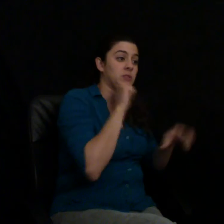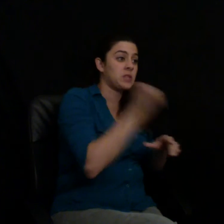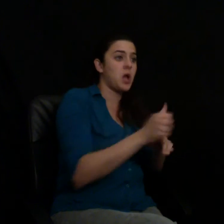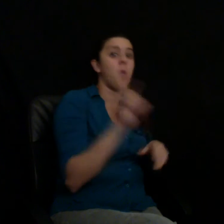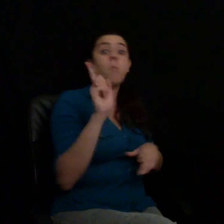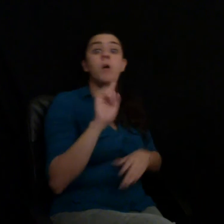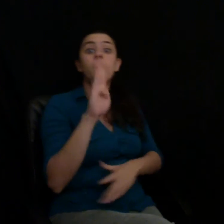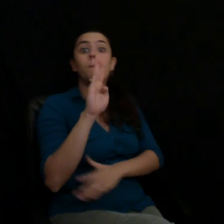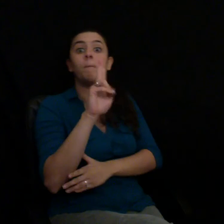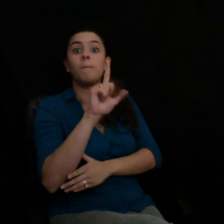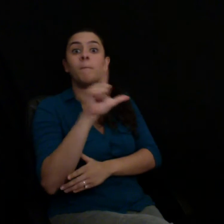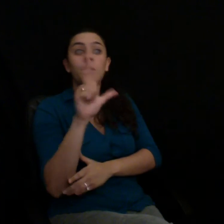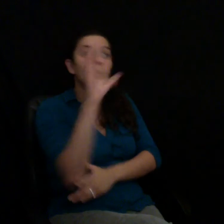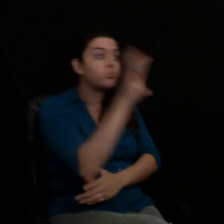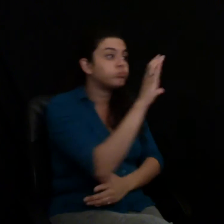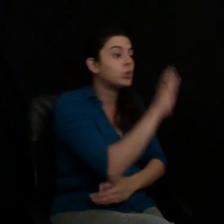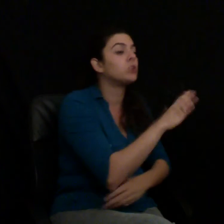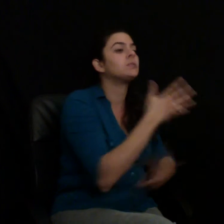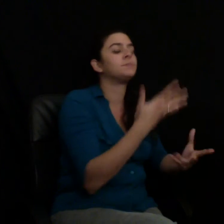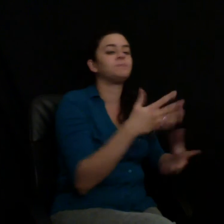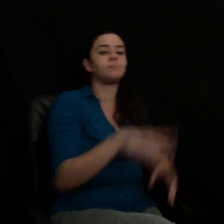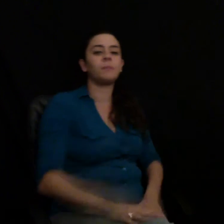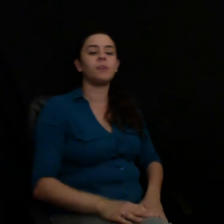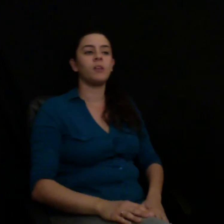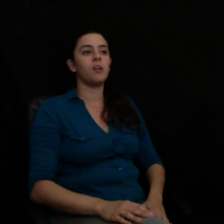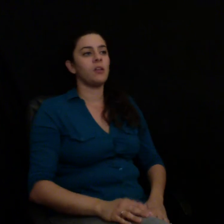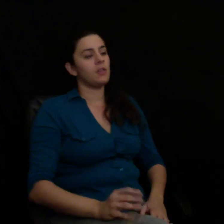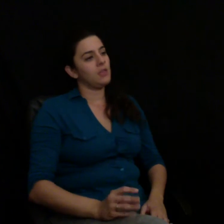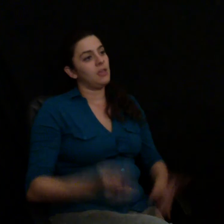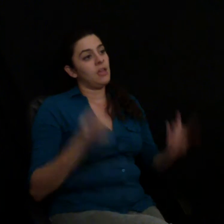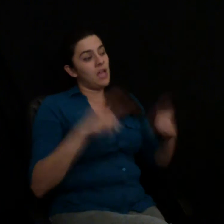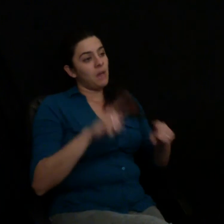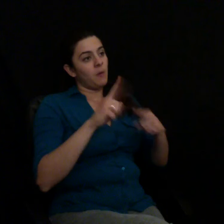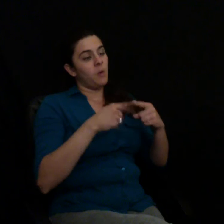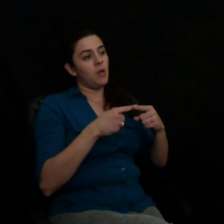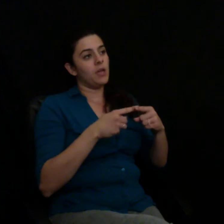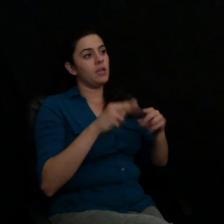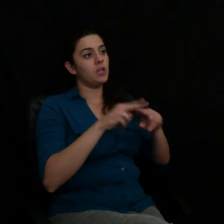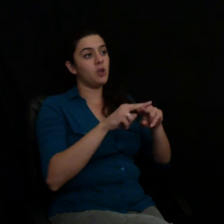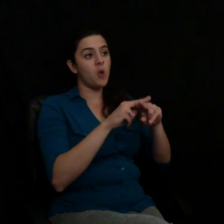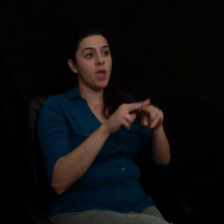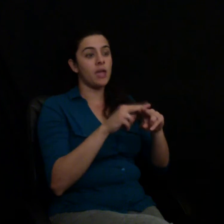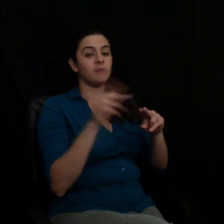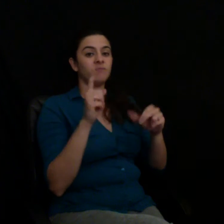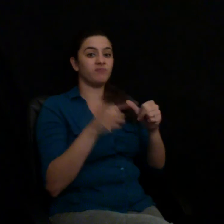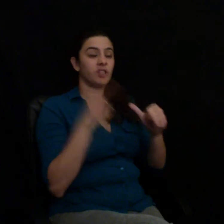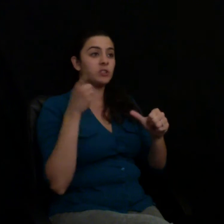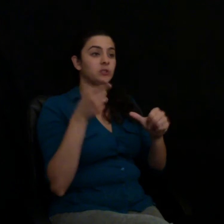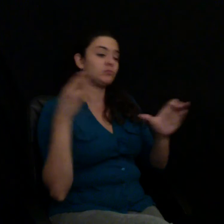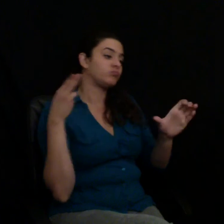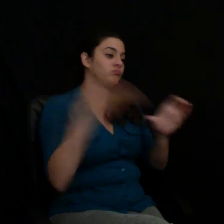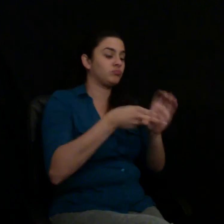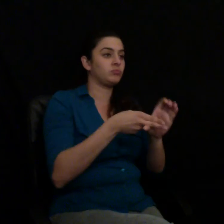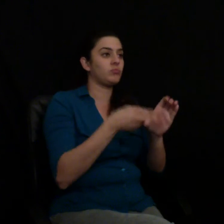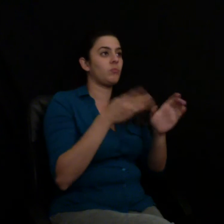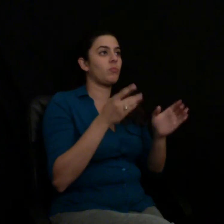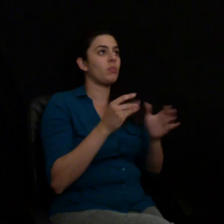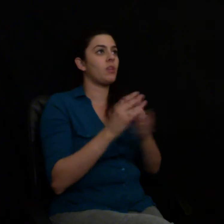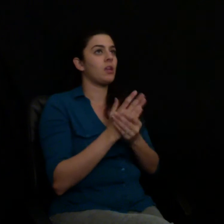yard. So there's a learning curve that comes, and when you start taking trains that go the wrong way, or trains that drop you off in the middle of nowhere, that